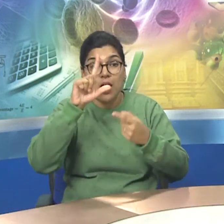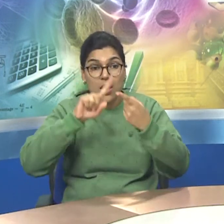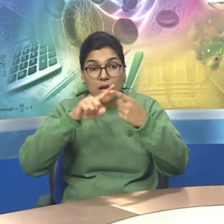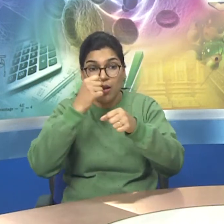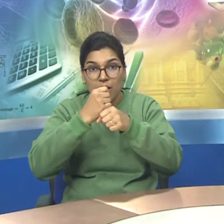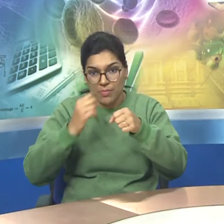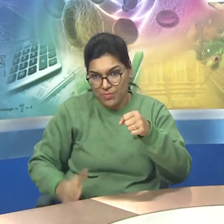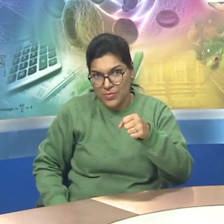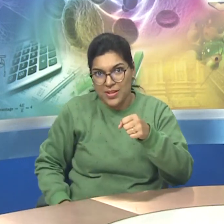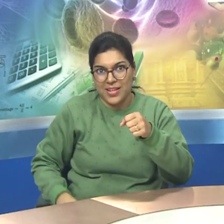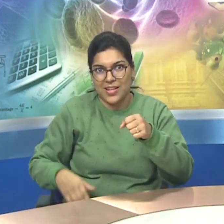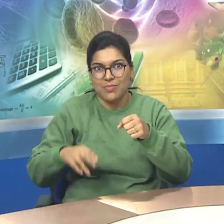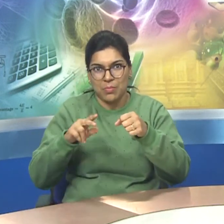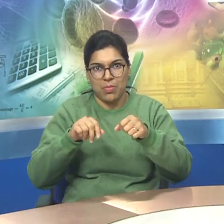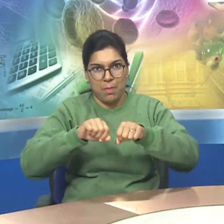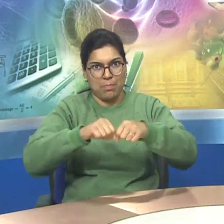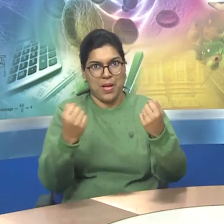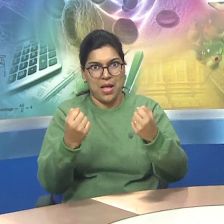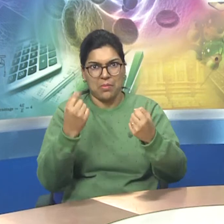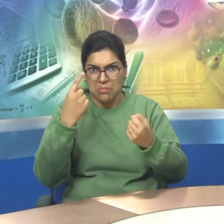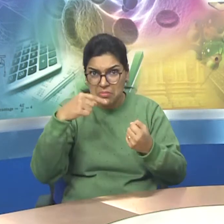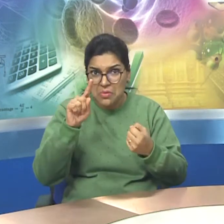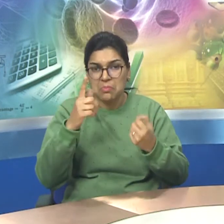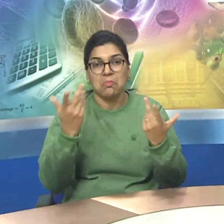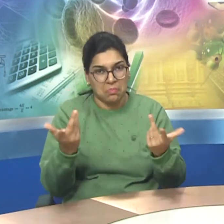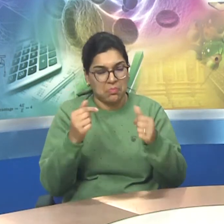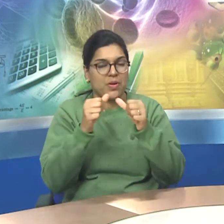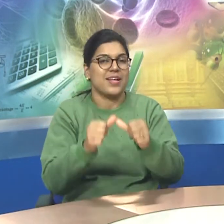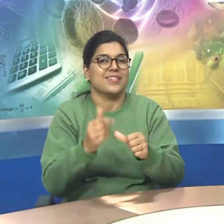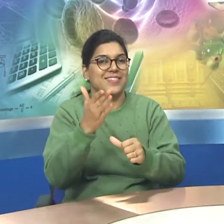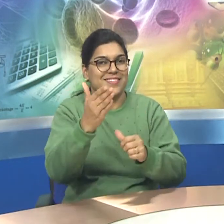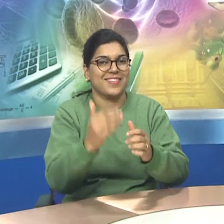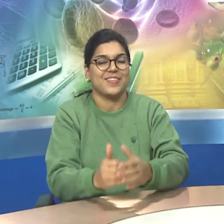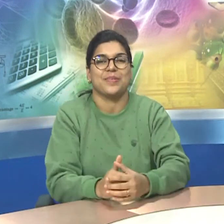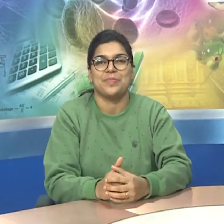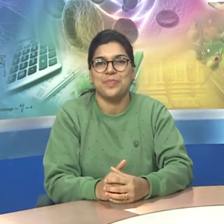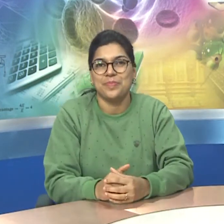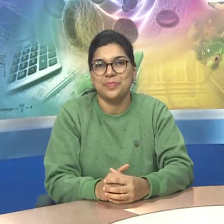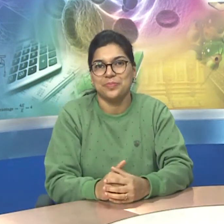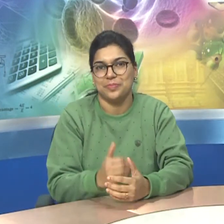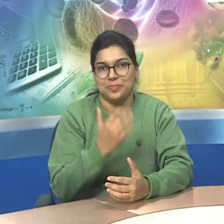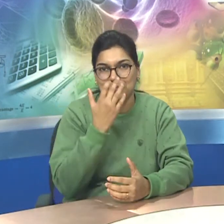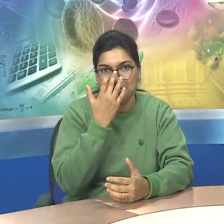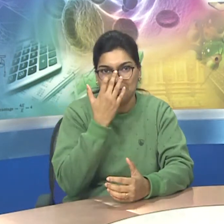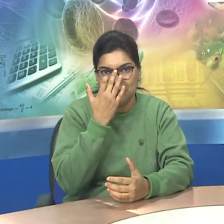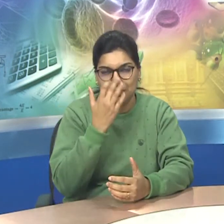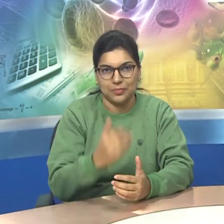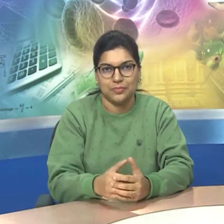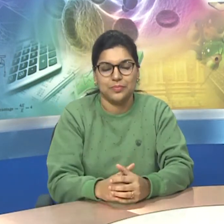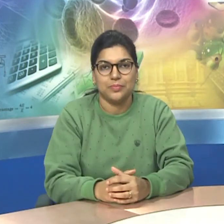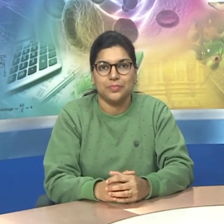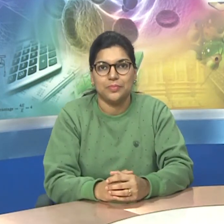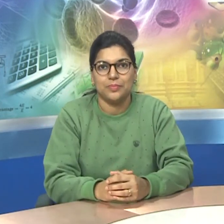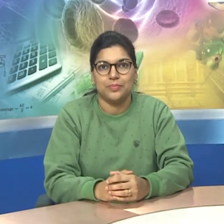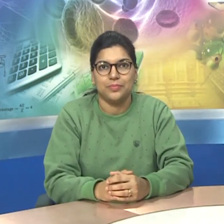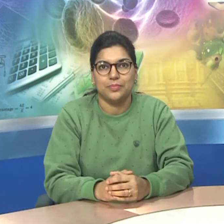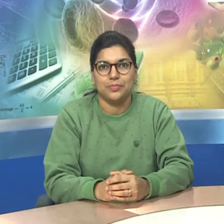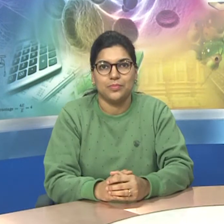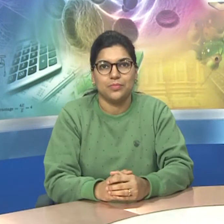We know that it can be anything which can be broken. Now let us see the meaning.